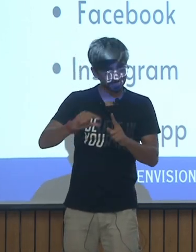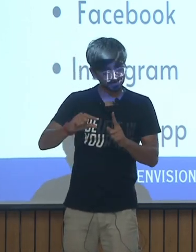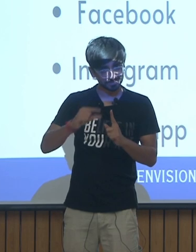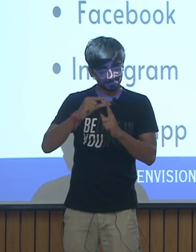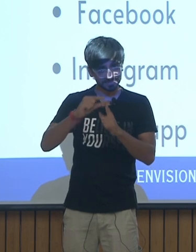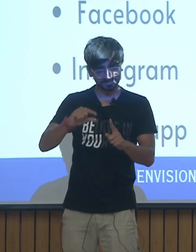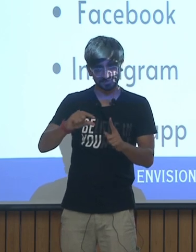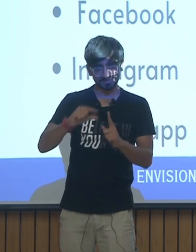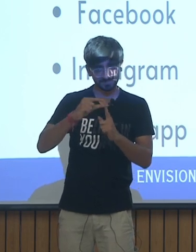present.